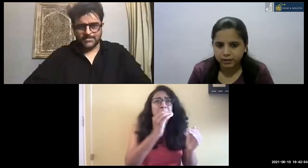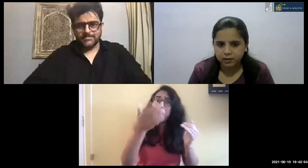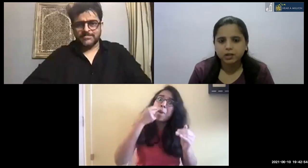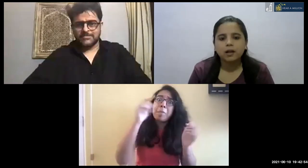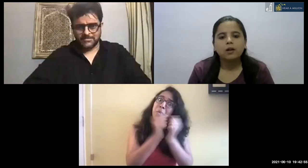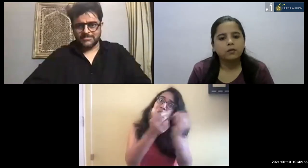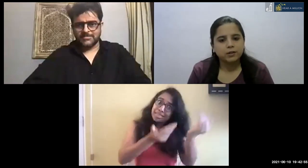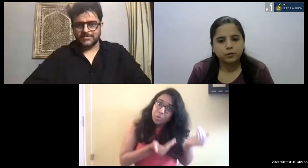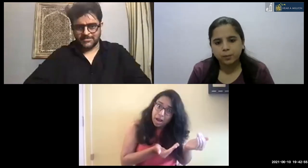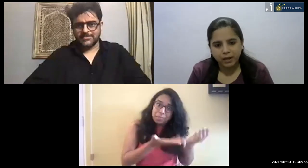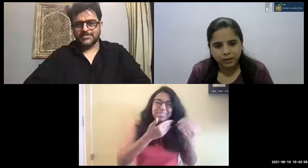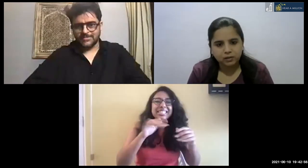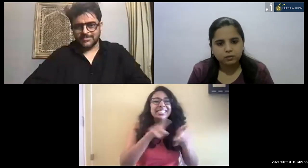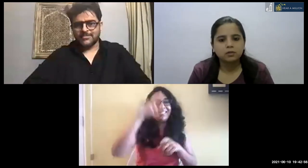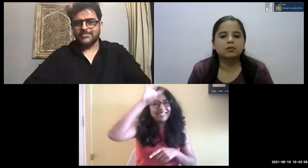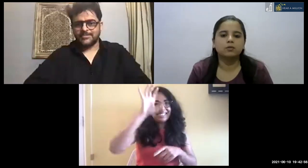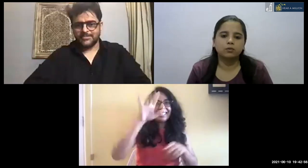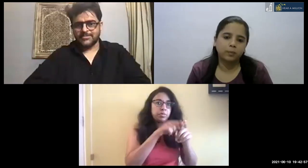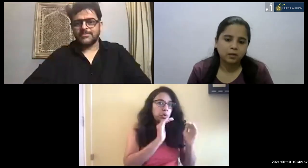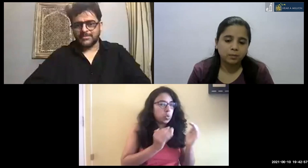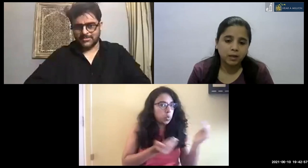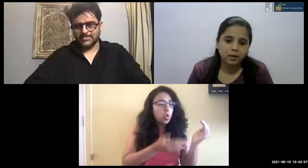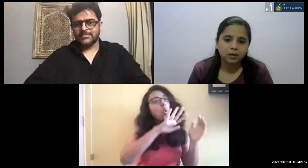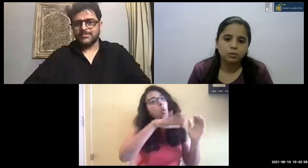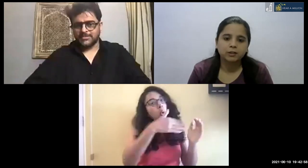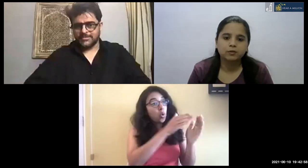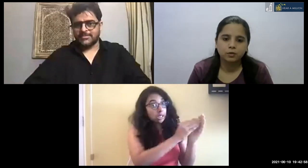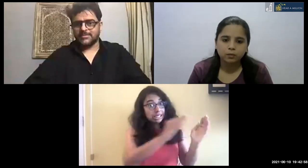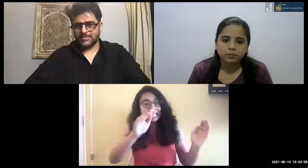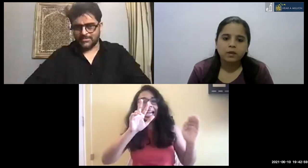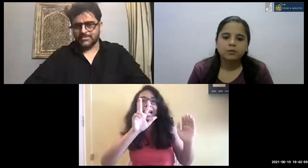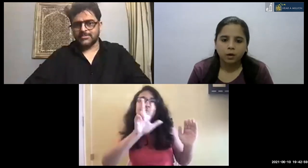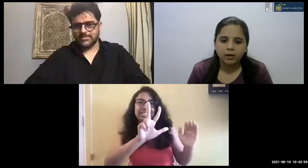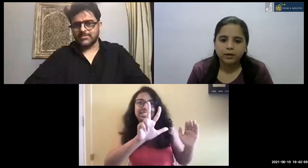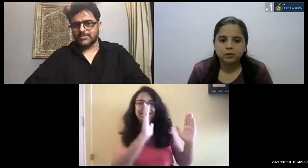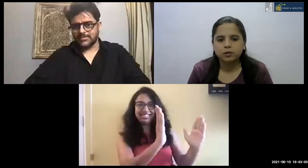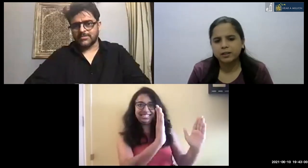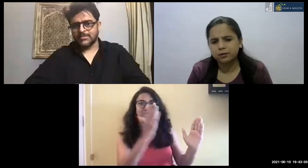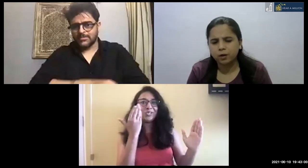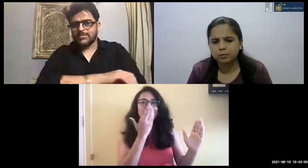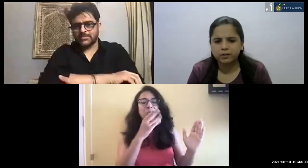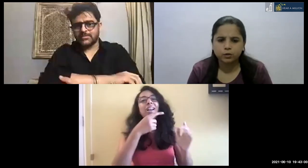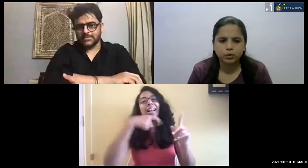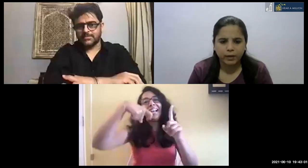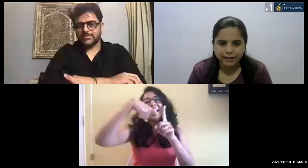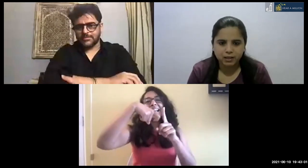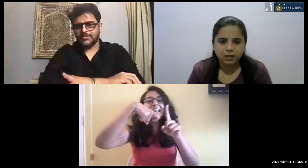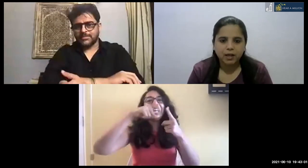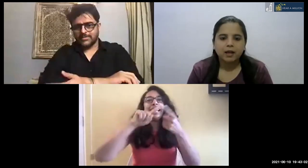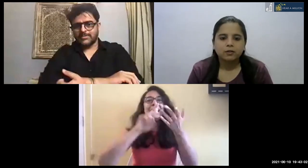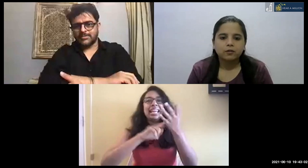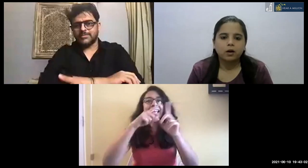two centers. First for the baby who are so small, and also it's from 0 to